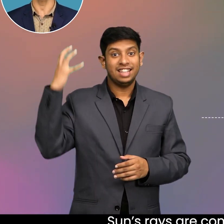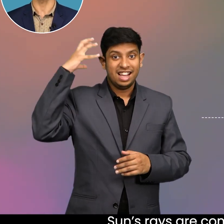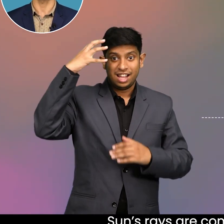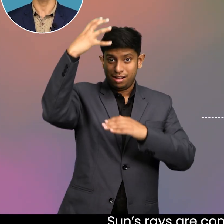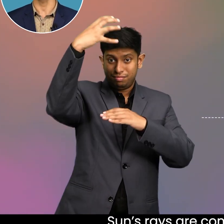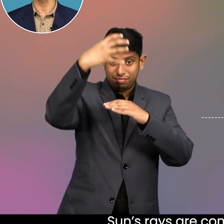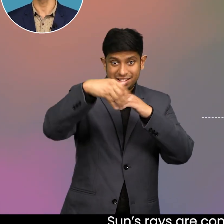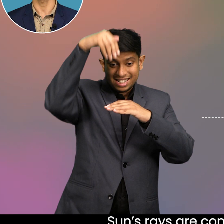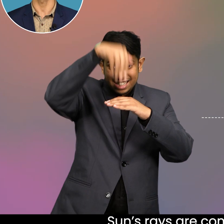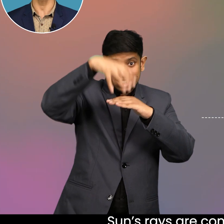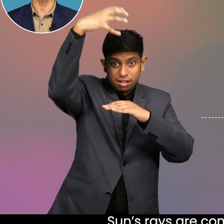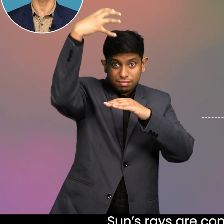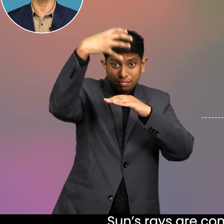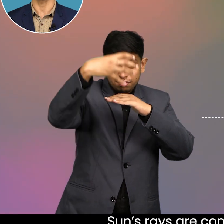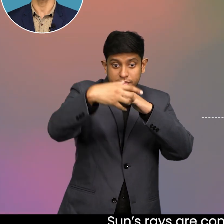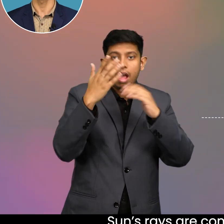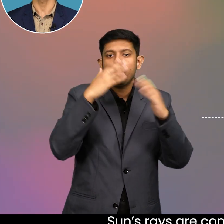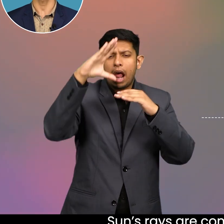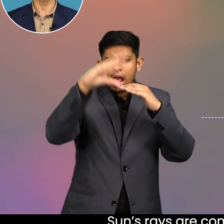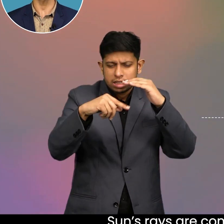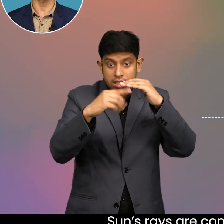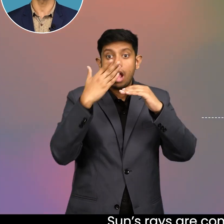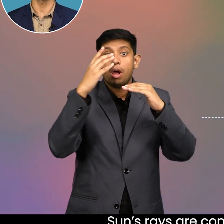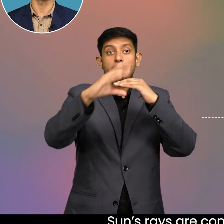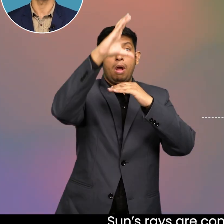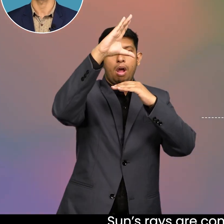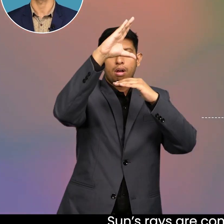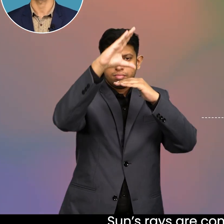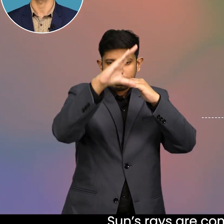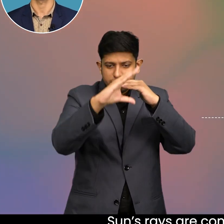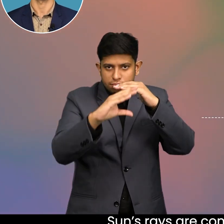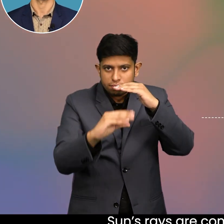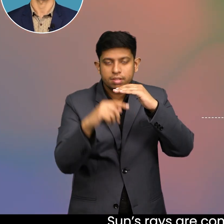Sun's rays are coming from more dense air towards less dense air.